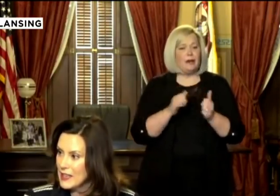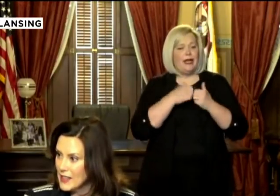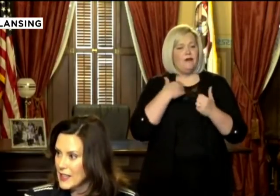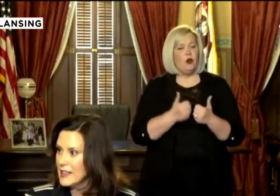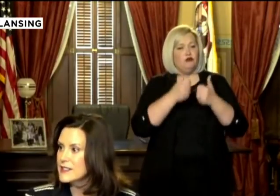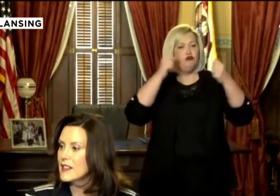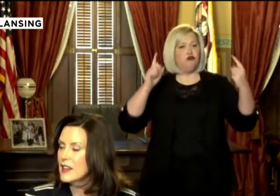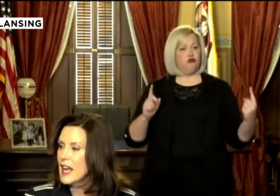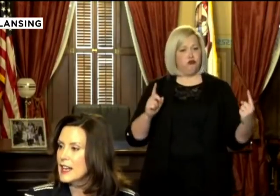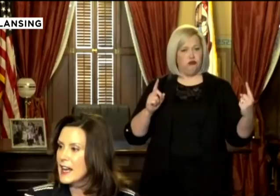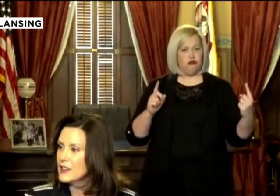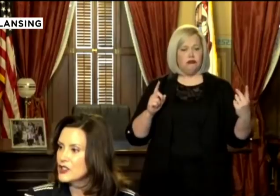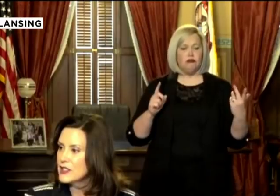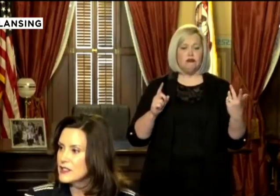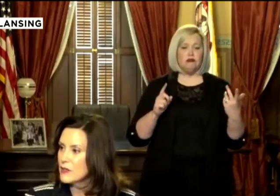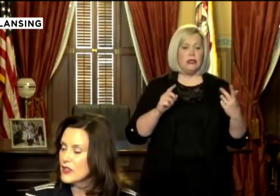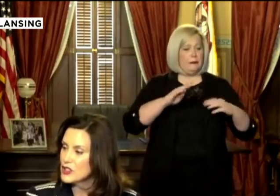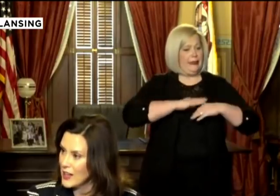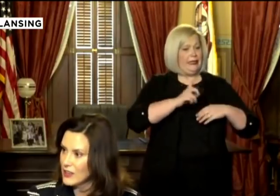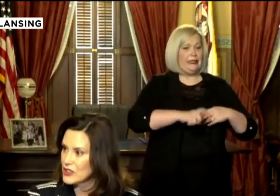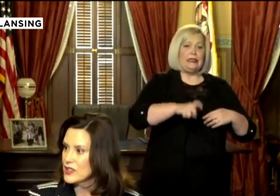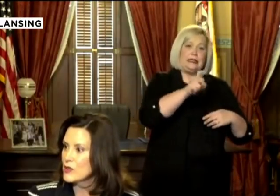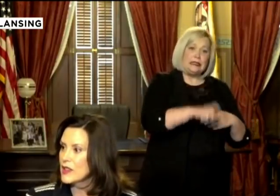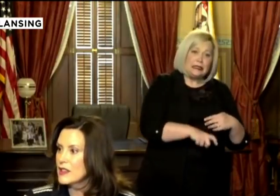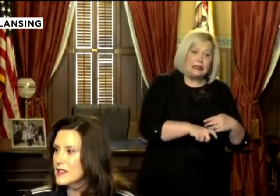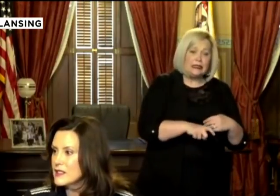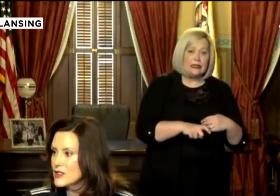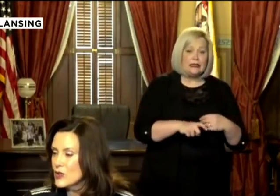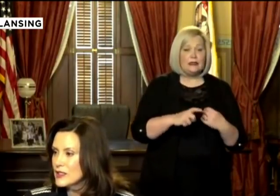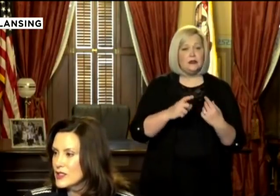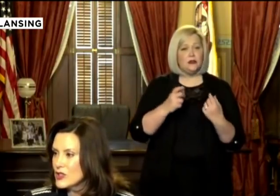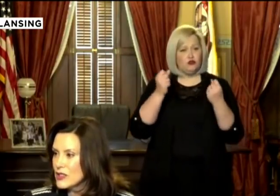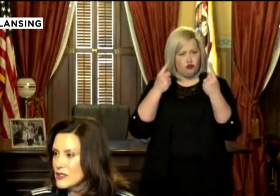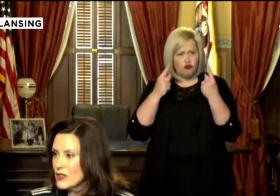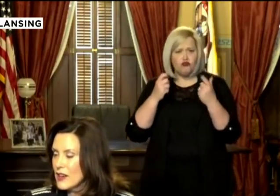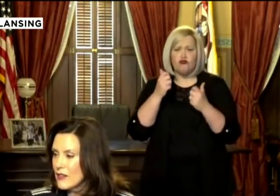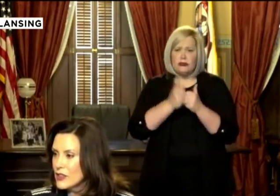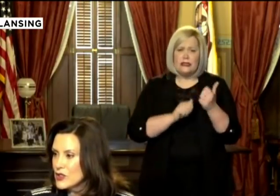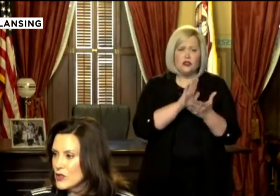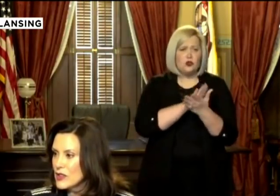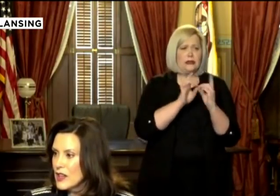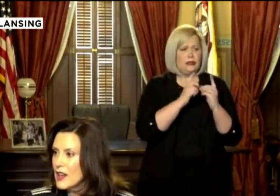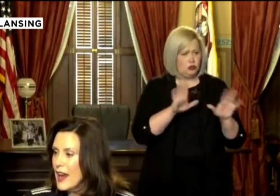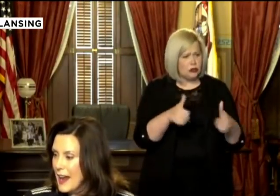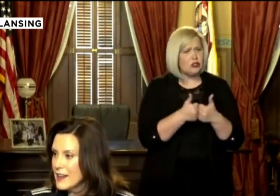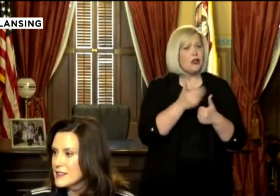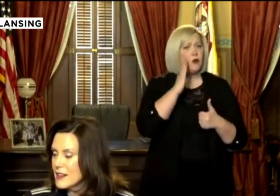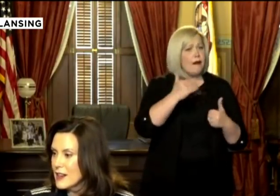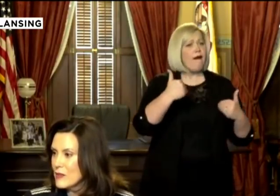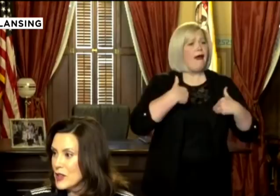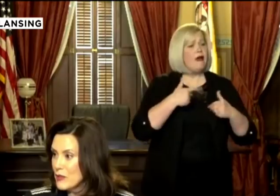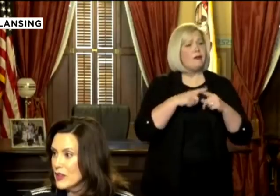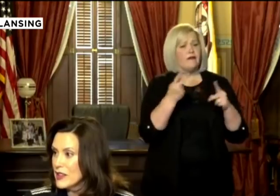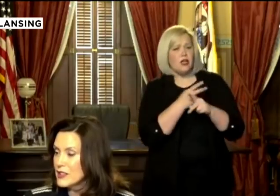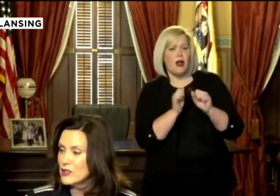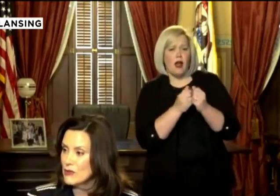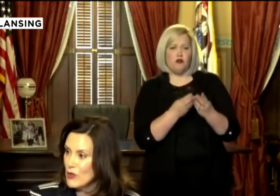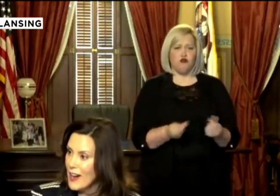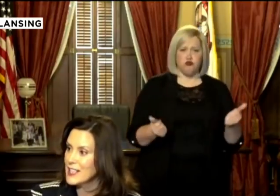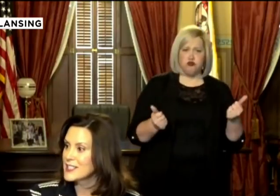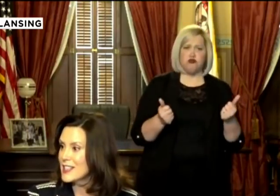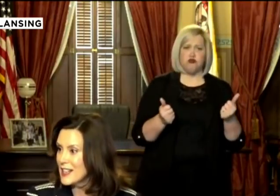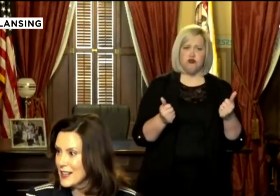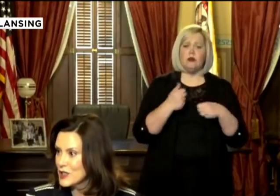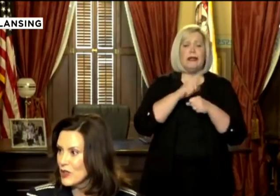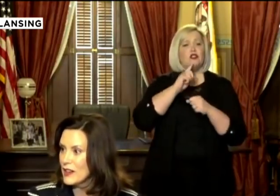they are meeting the needs, acknowledging some of the challenges within these school districts so that every student has the ability